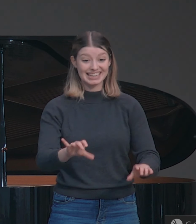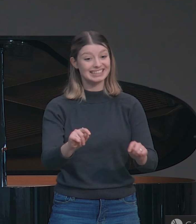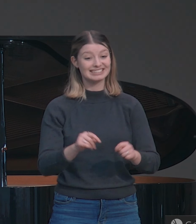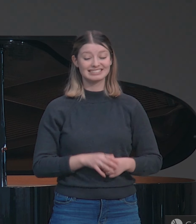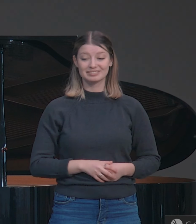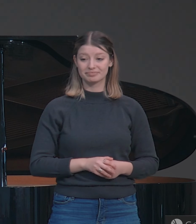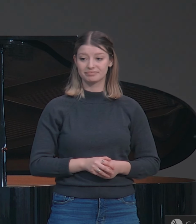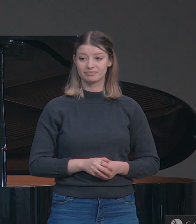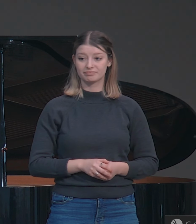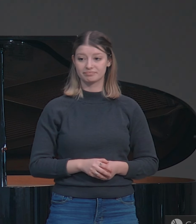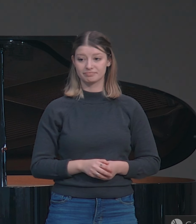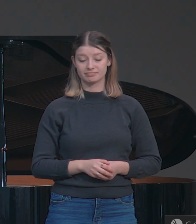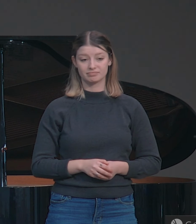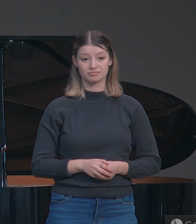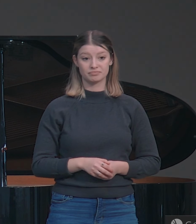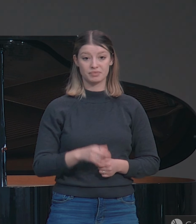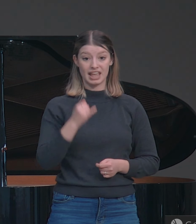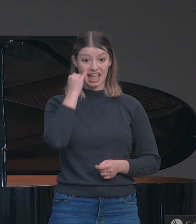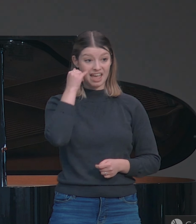If you're here without Jesus,